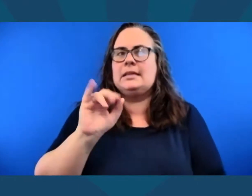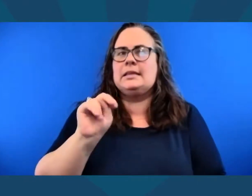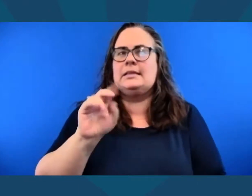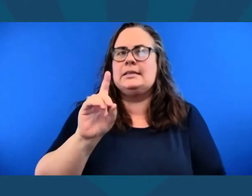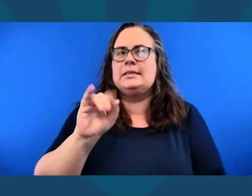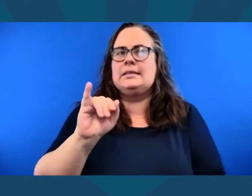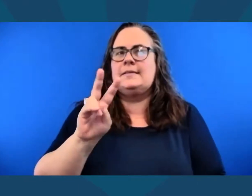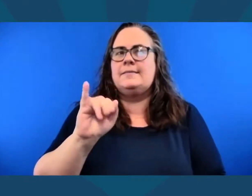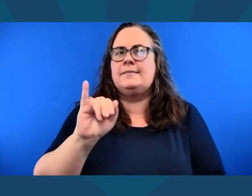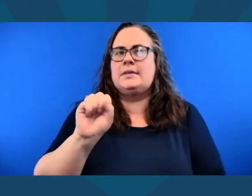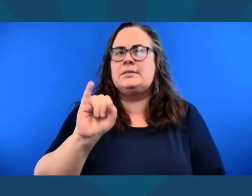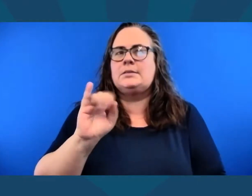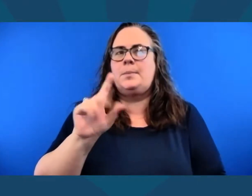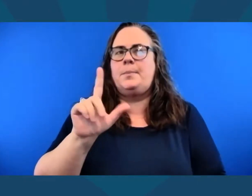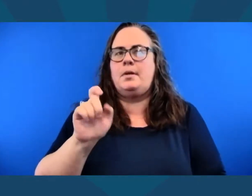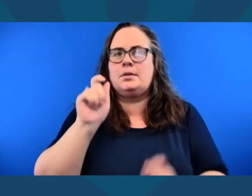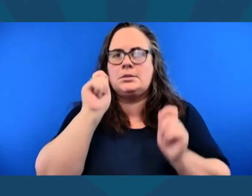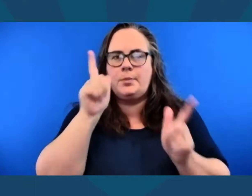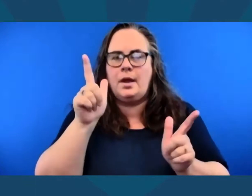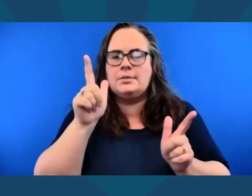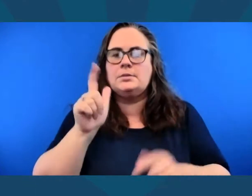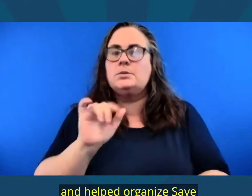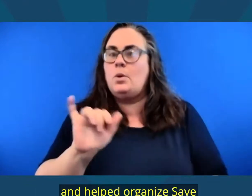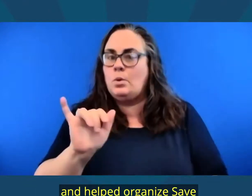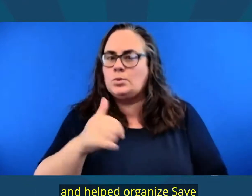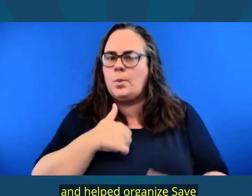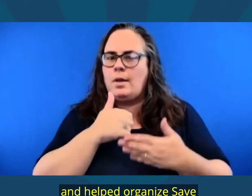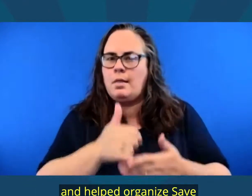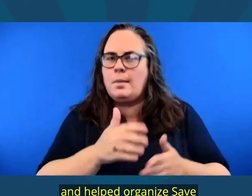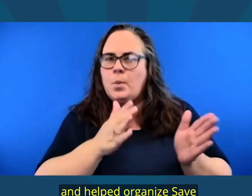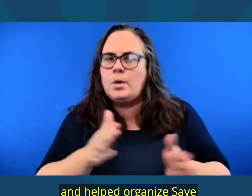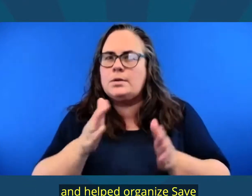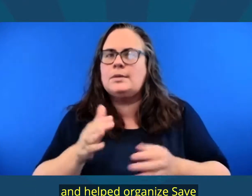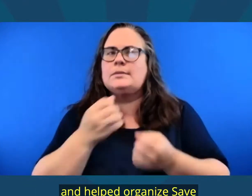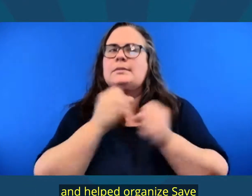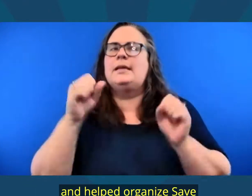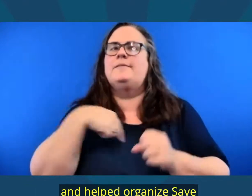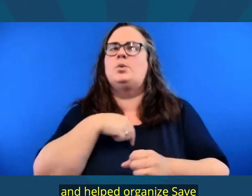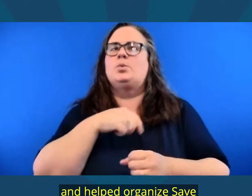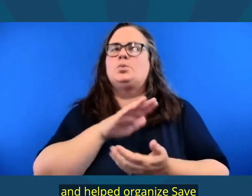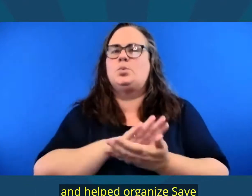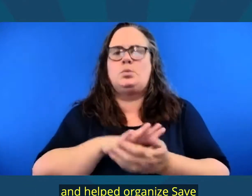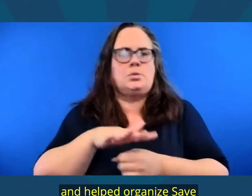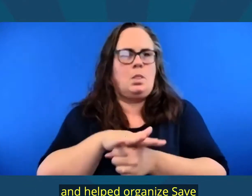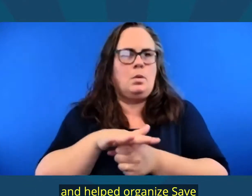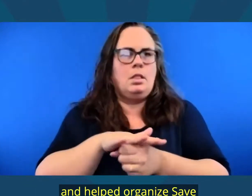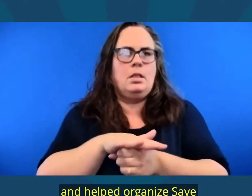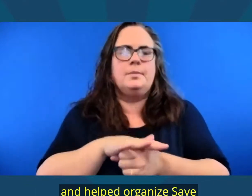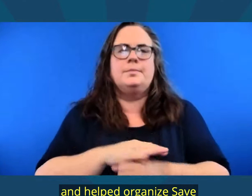I founded Indivisible Surprise and helped organize Save Our Schools